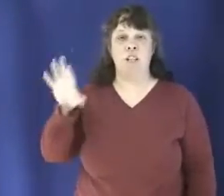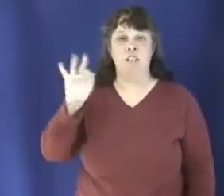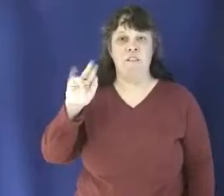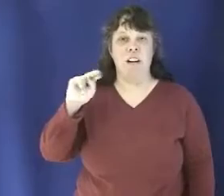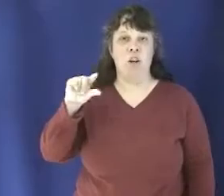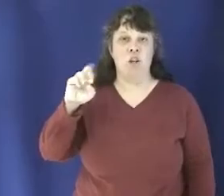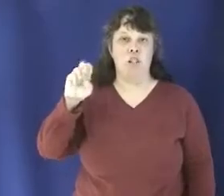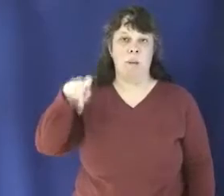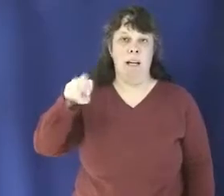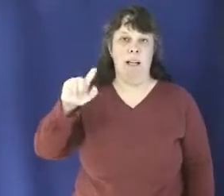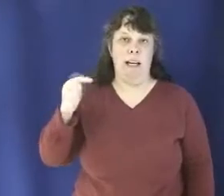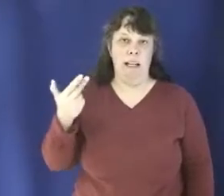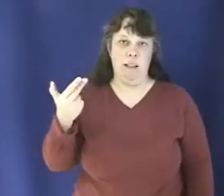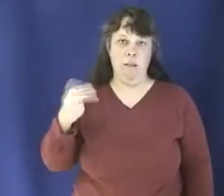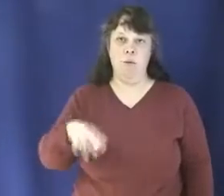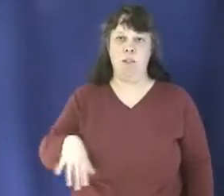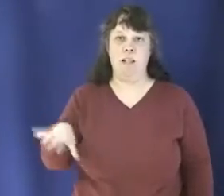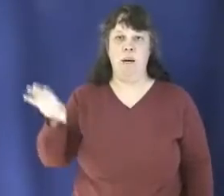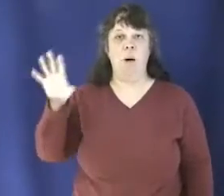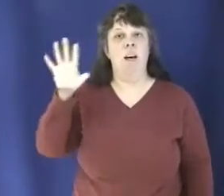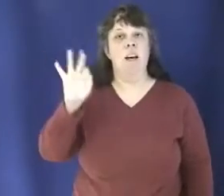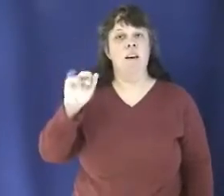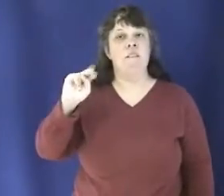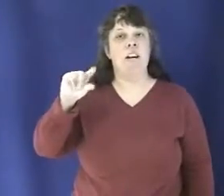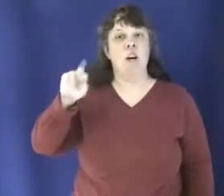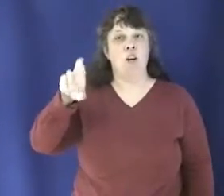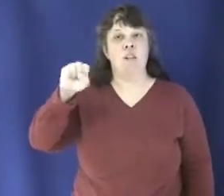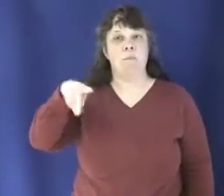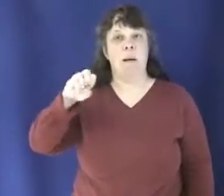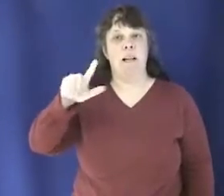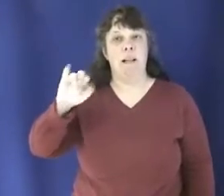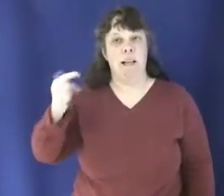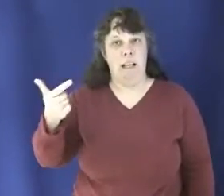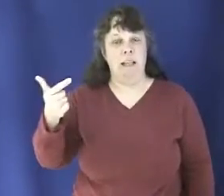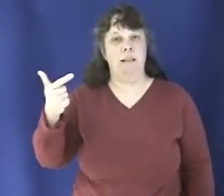is fingerspelling. Oops, I did that wrong. Fingerspelling.